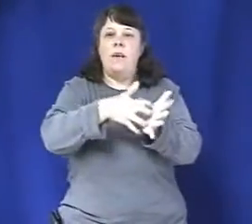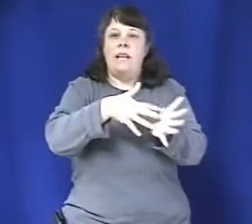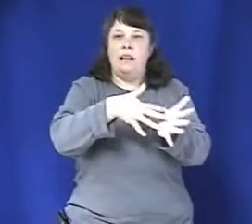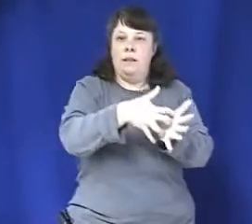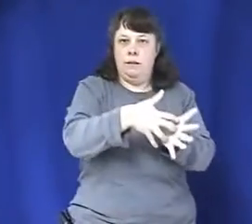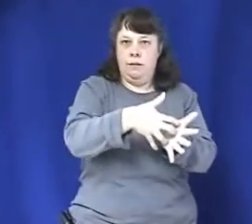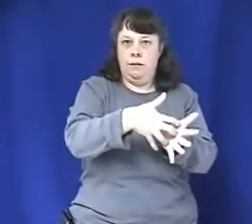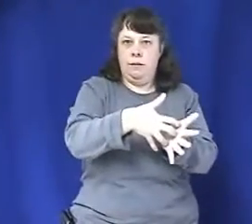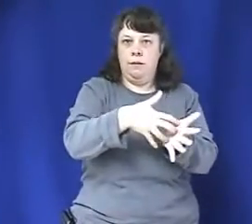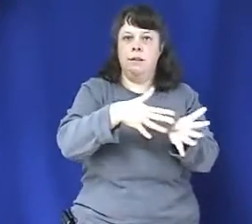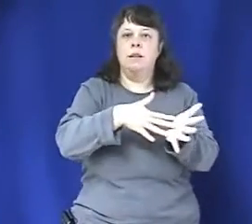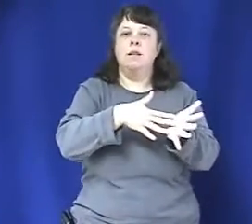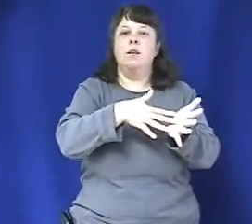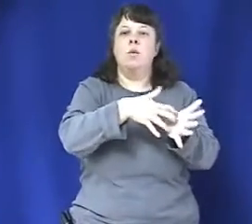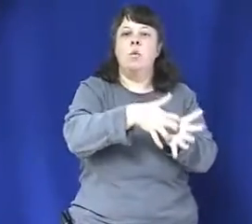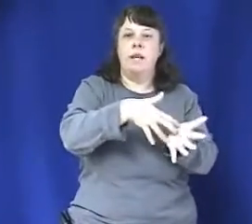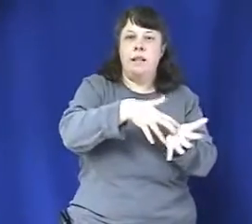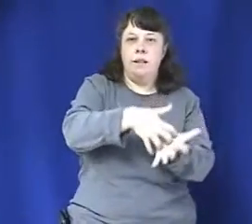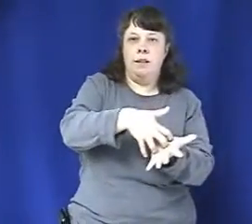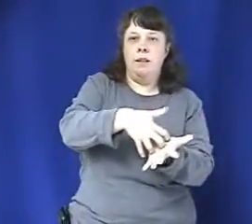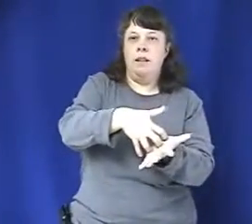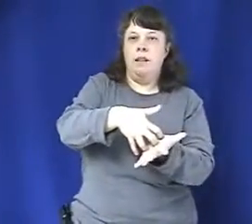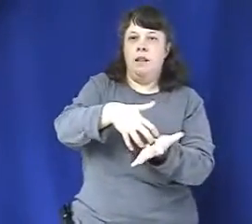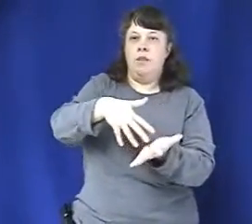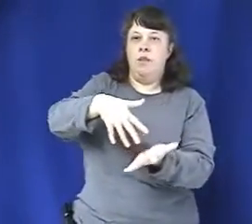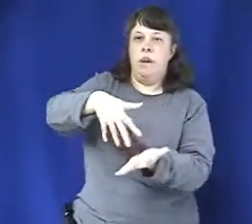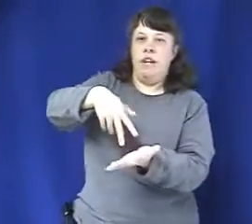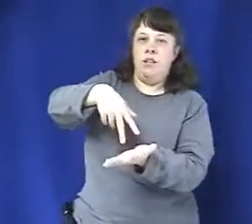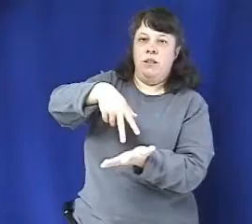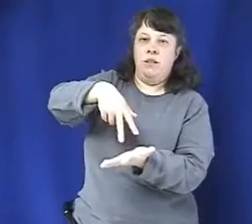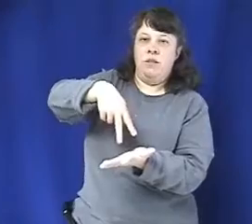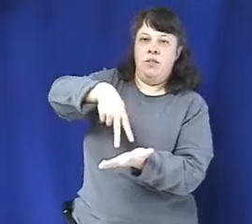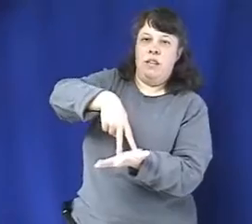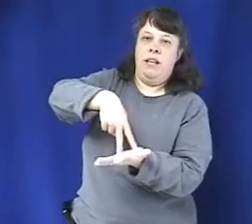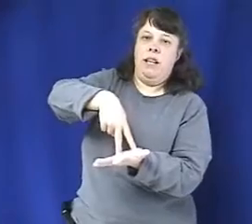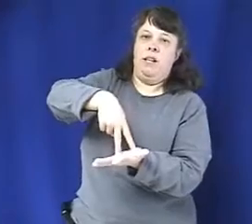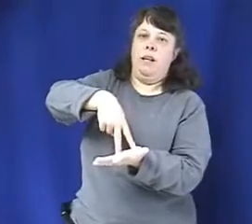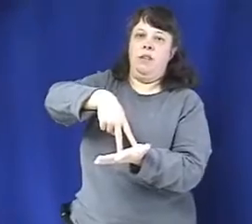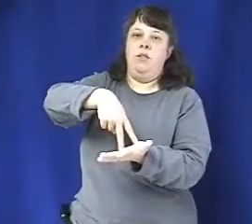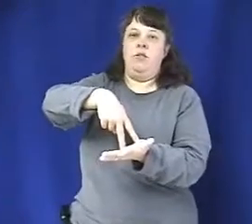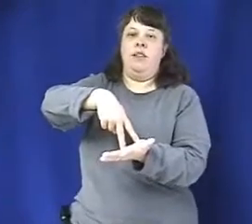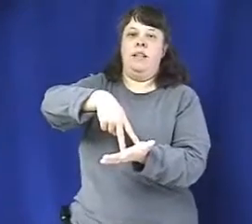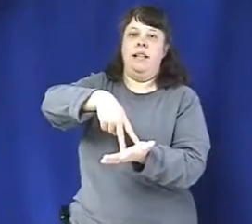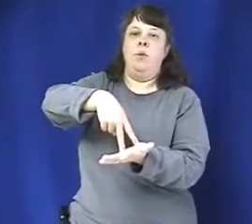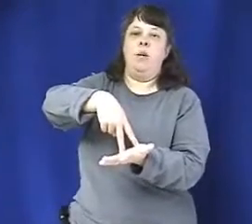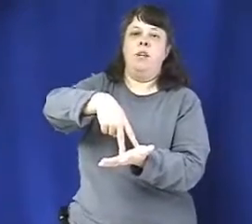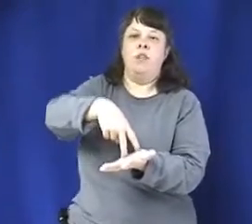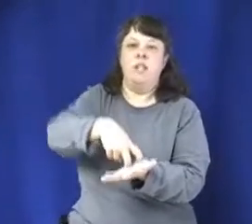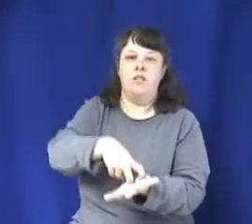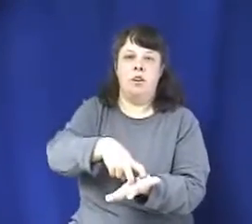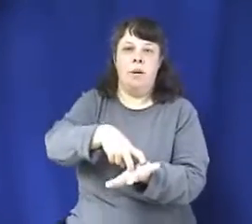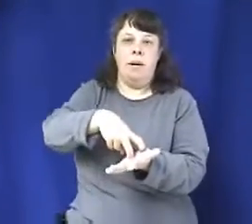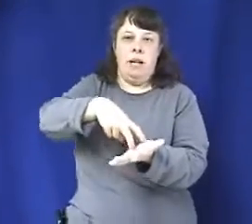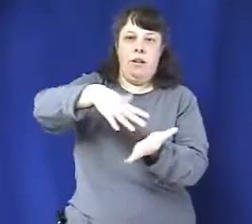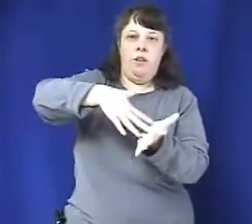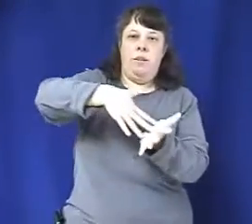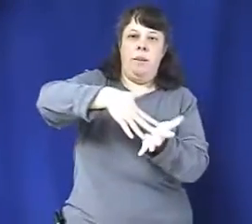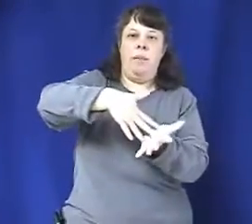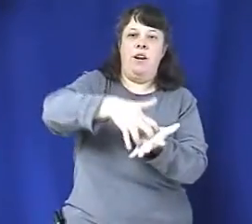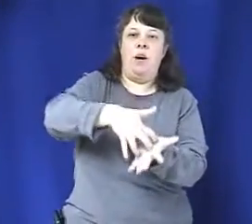Weak. Weak. If you imagine standing and you suddenly get weak, your knees are going to bend. Maybe that'll help